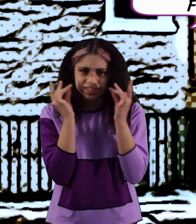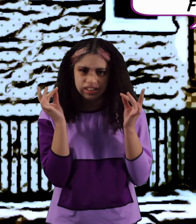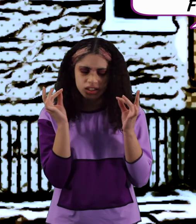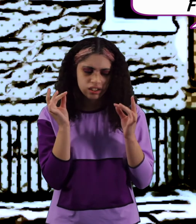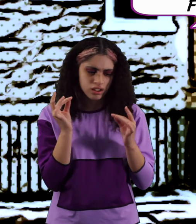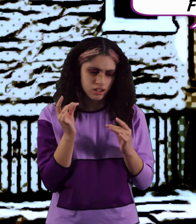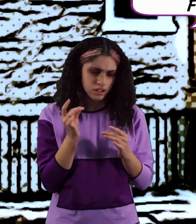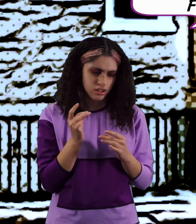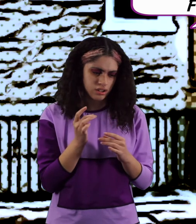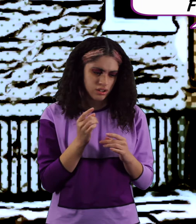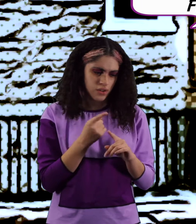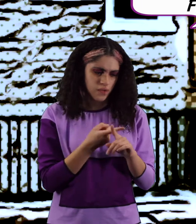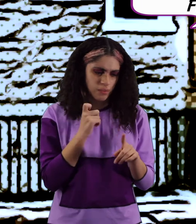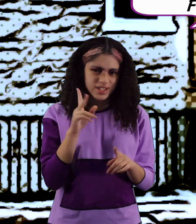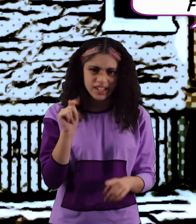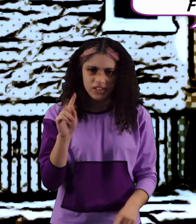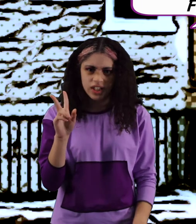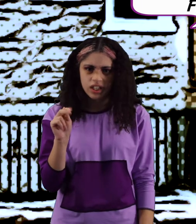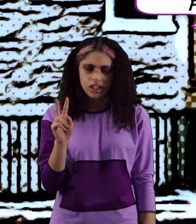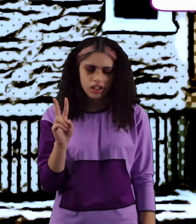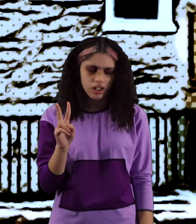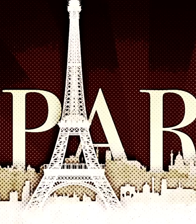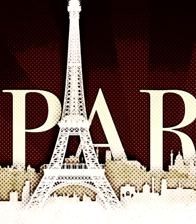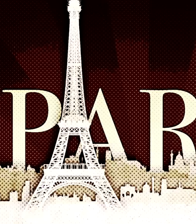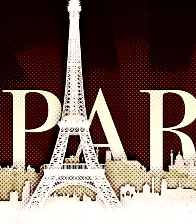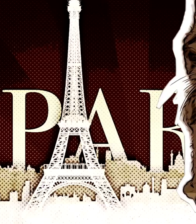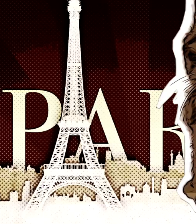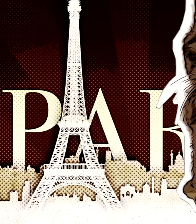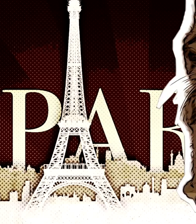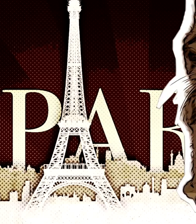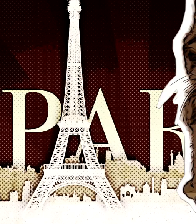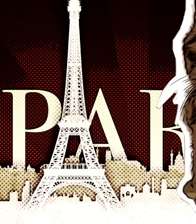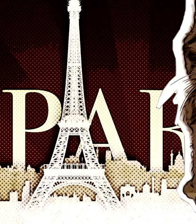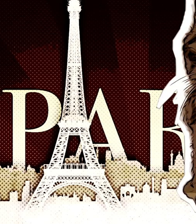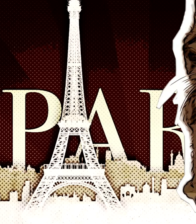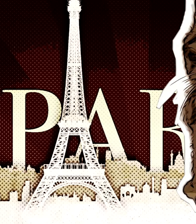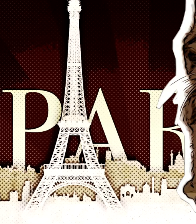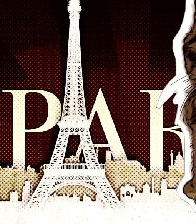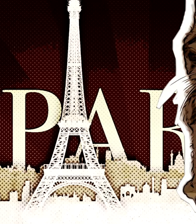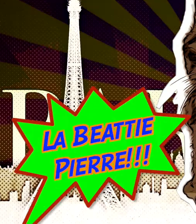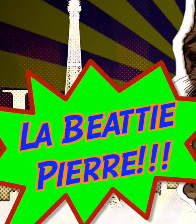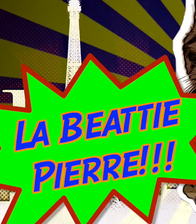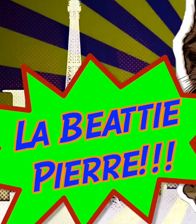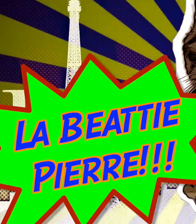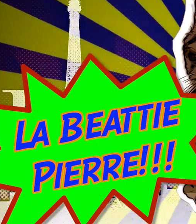and Now I'm beating